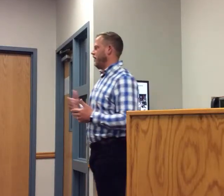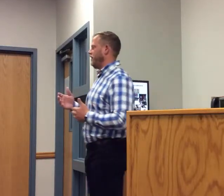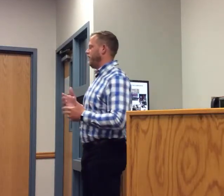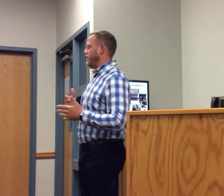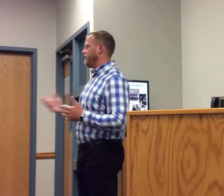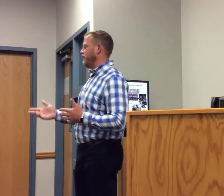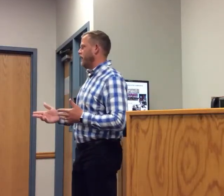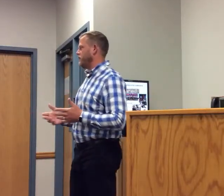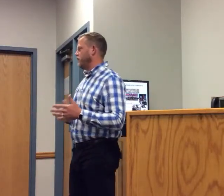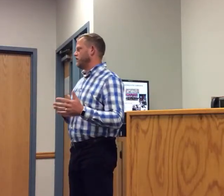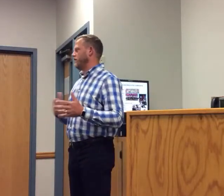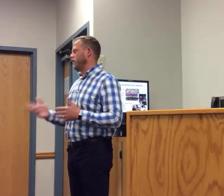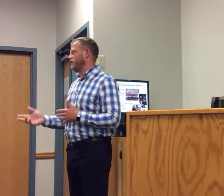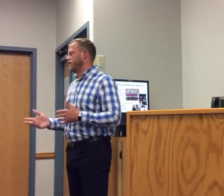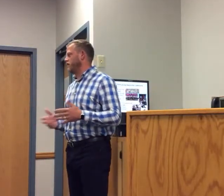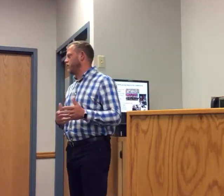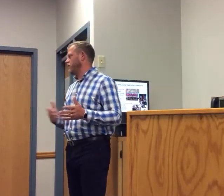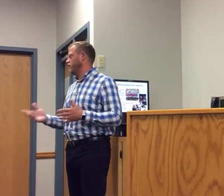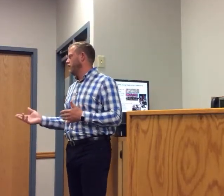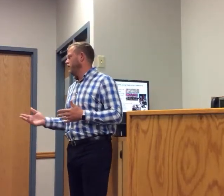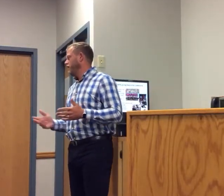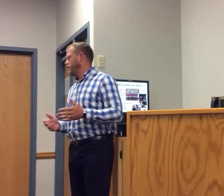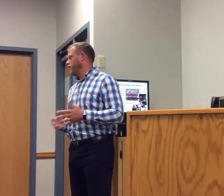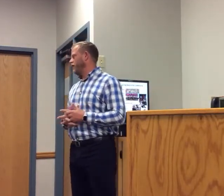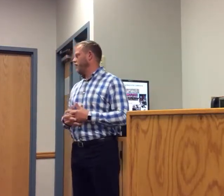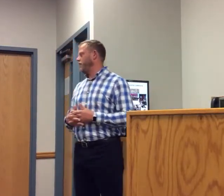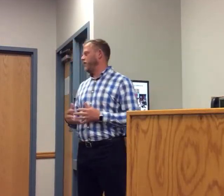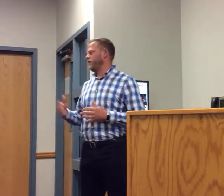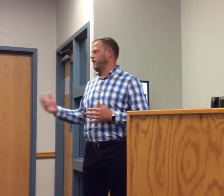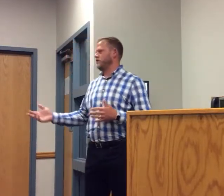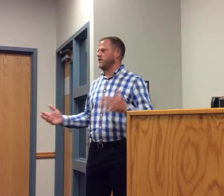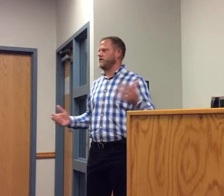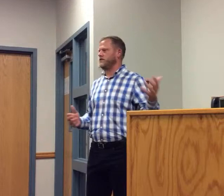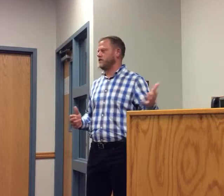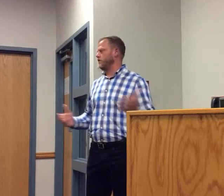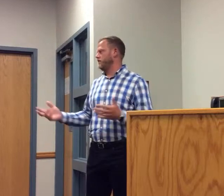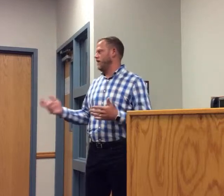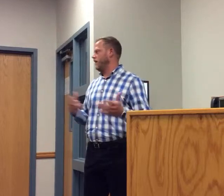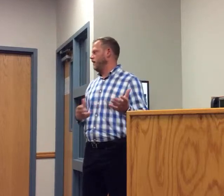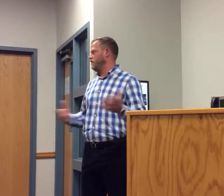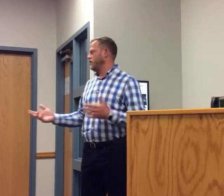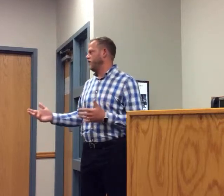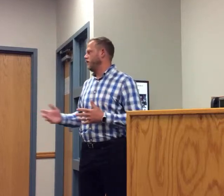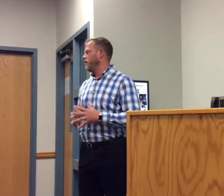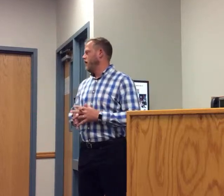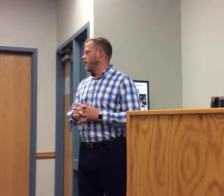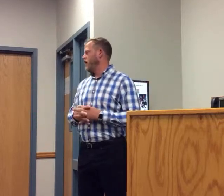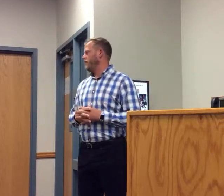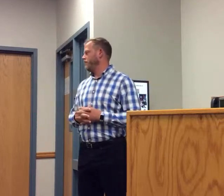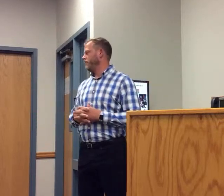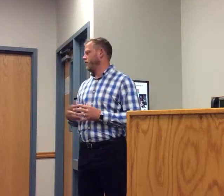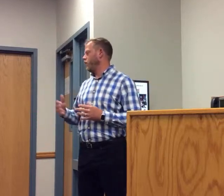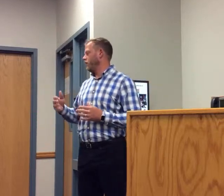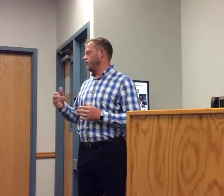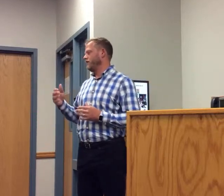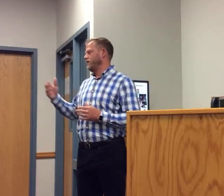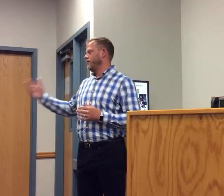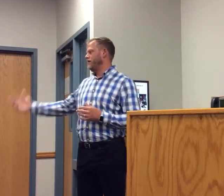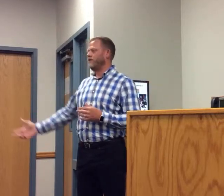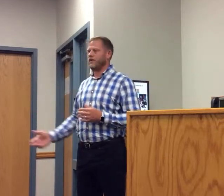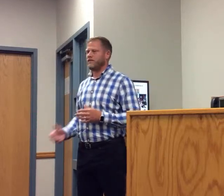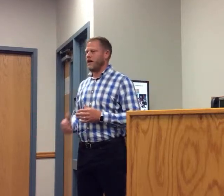sudden, and they did it on Tuesdays, all of a sudden Twitter filled up with teachers and students thanking each other